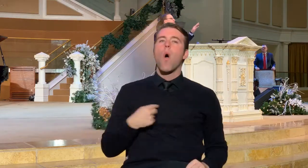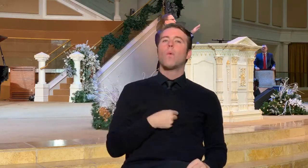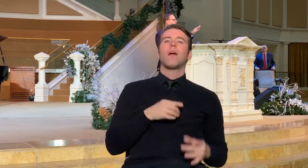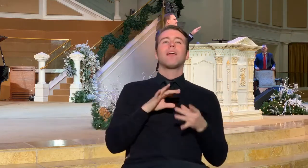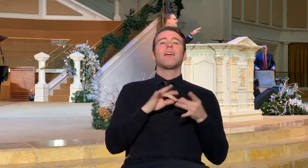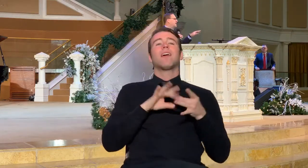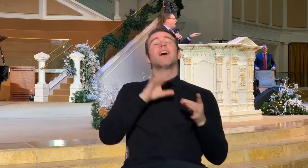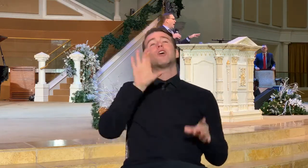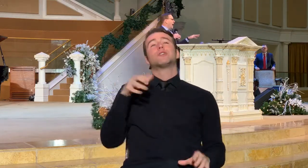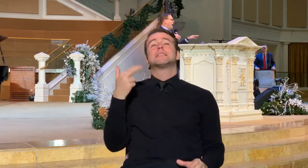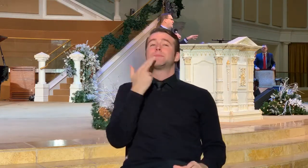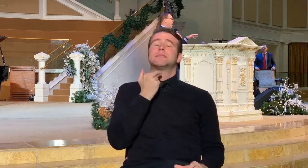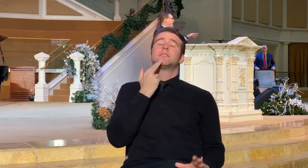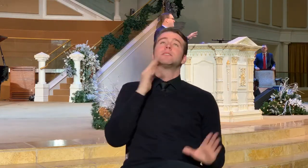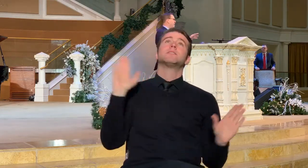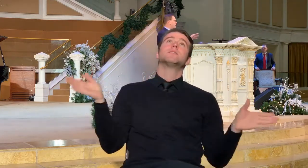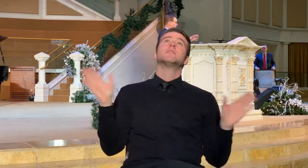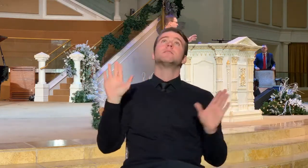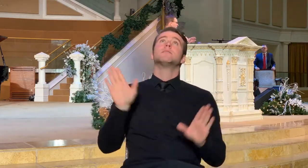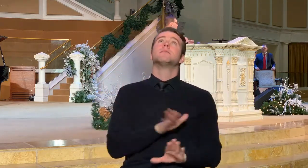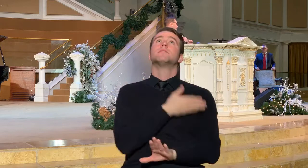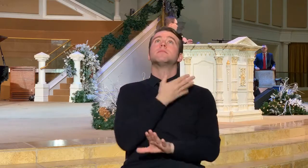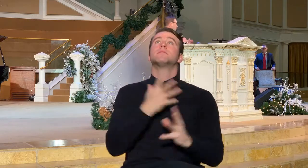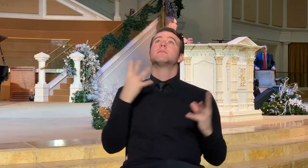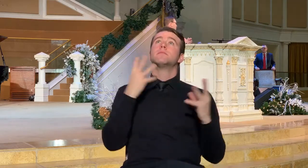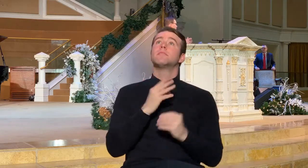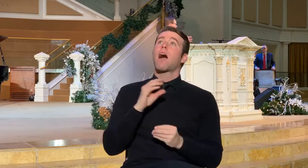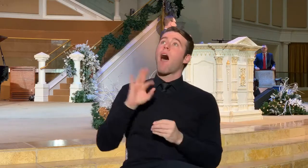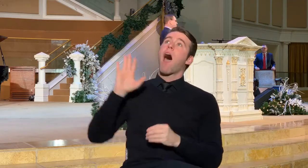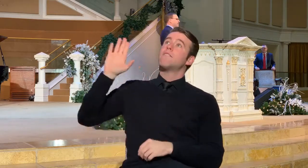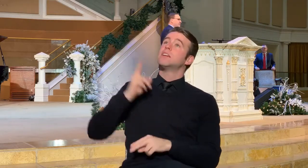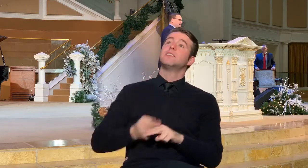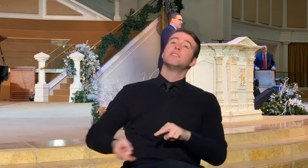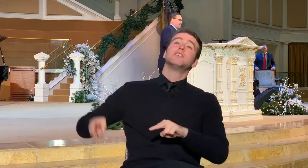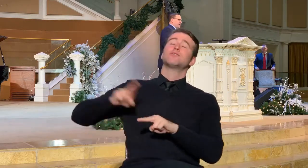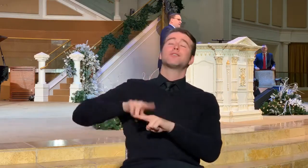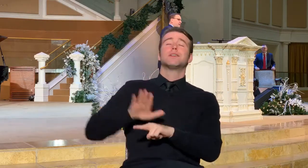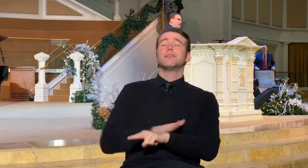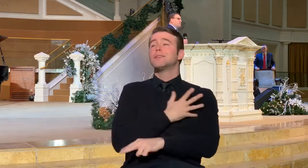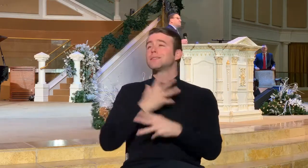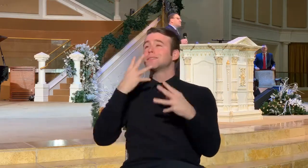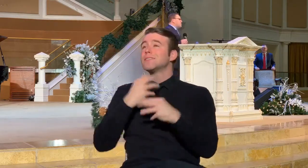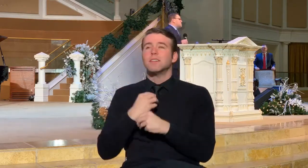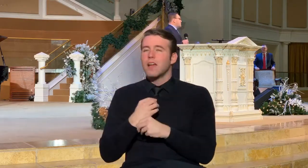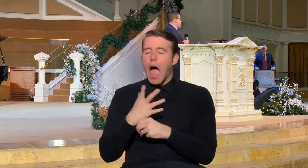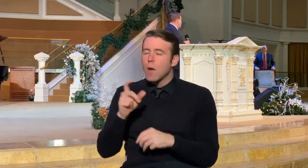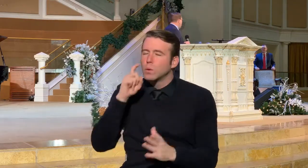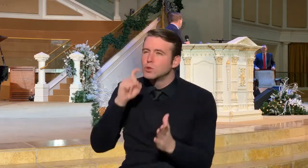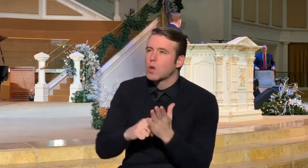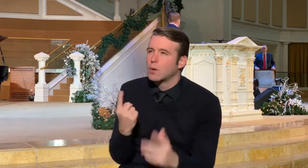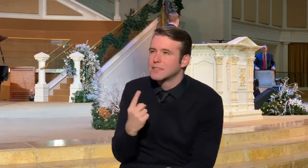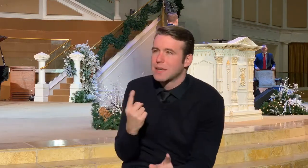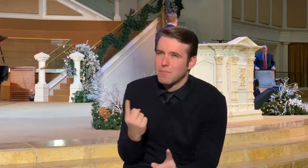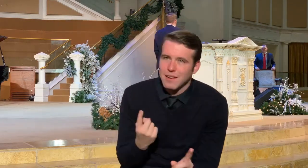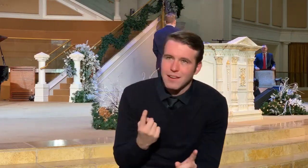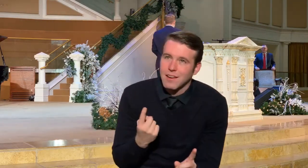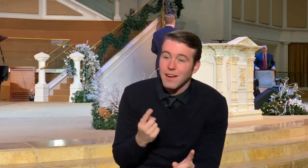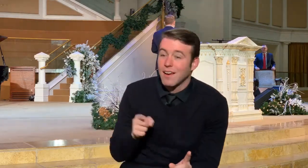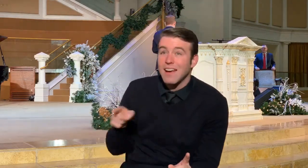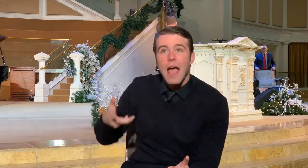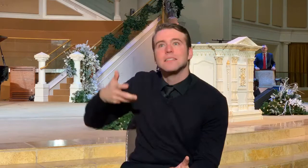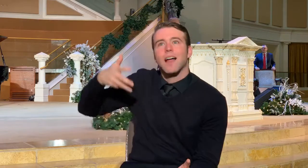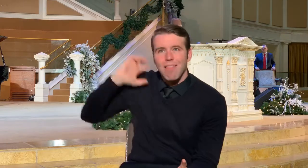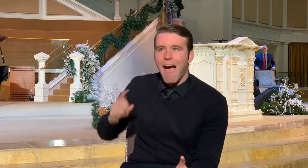this so Christmassy. And of his increase. I want you to know something. This